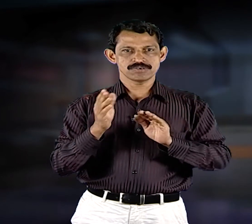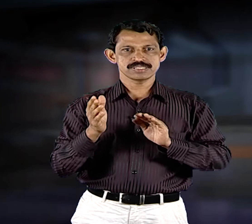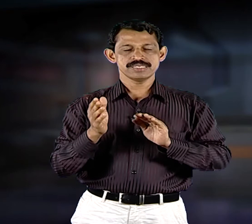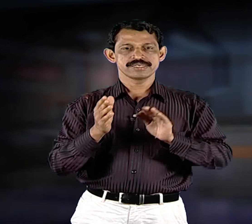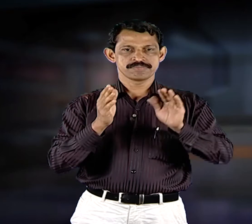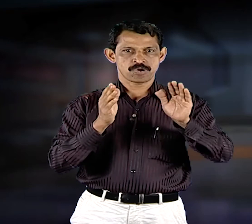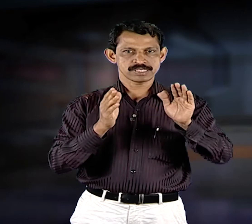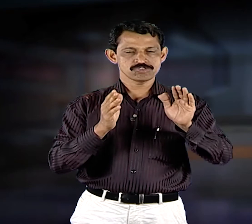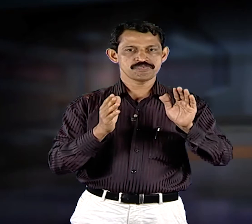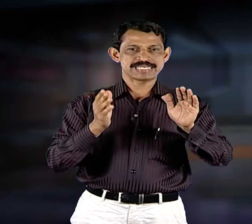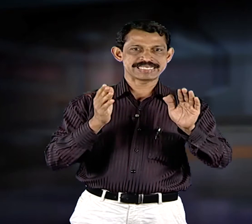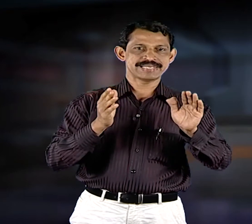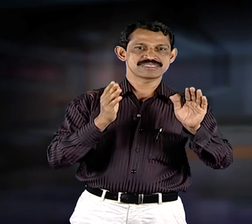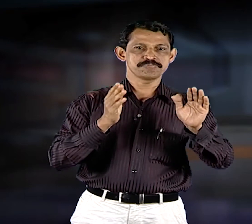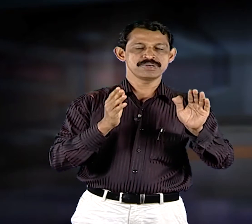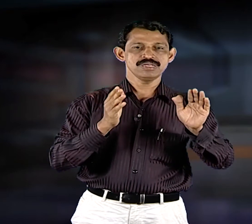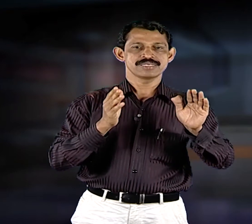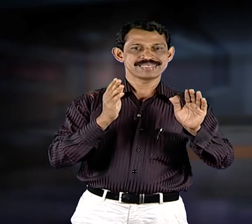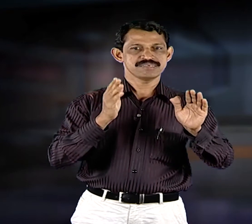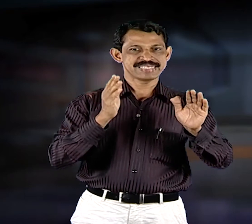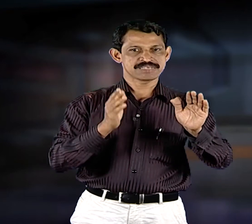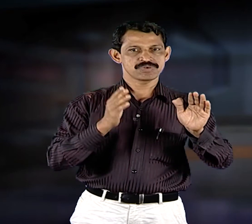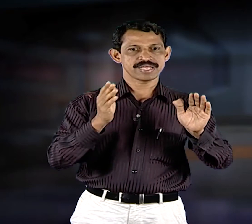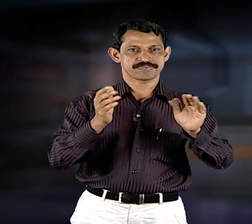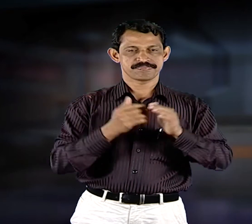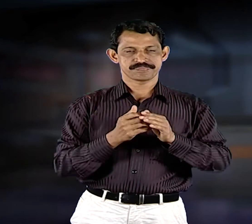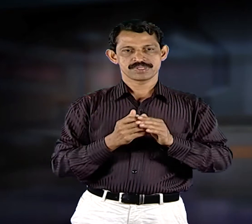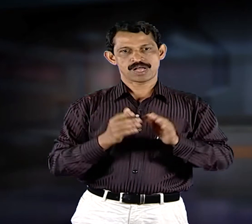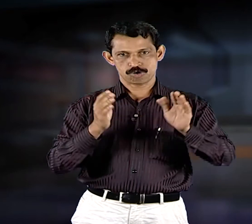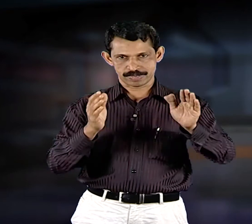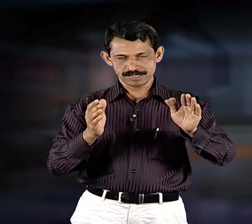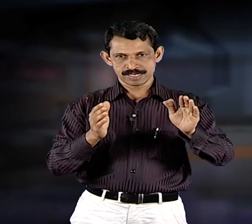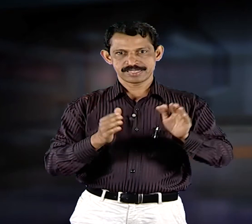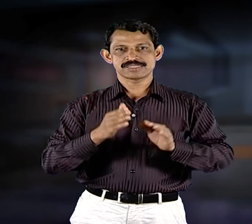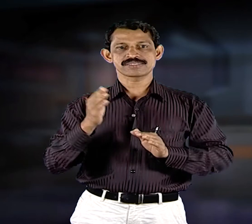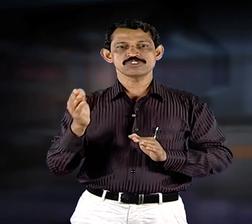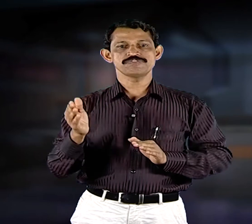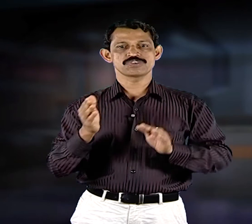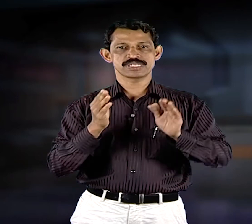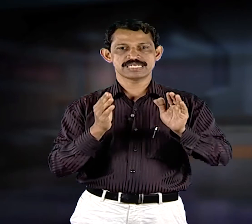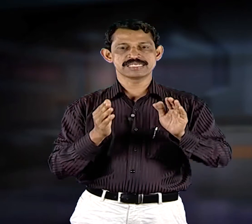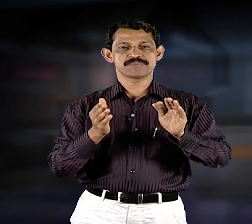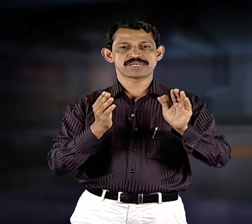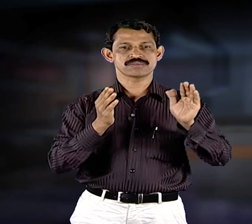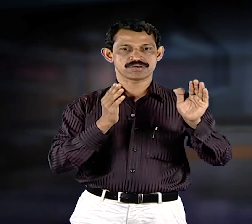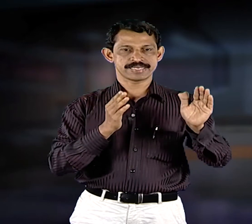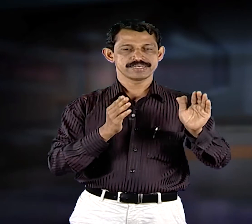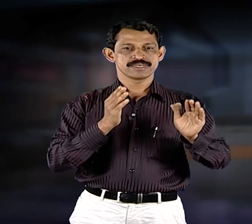the importance of leading a simple yet meaningful life. However, the success of storytelling depends on a